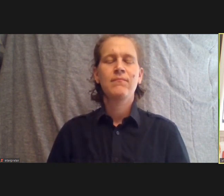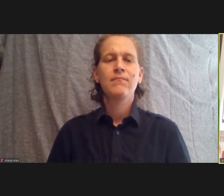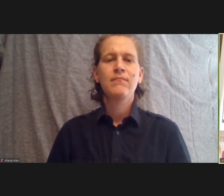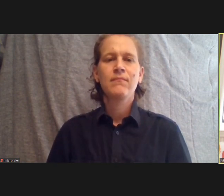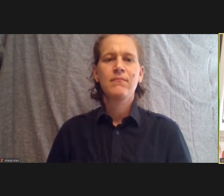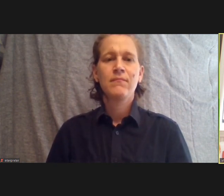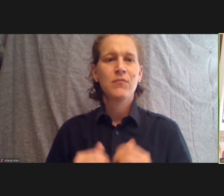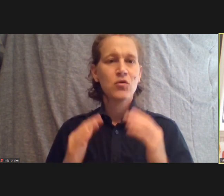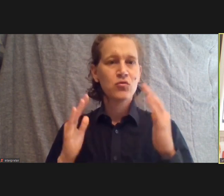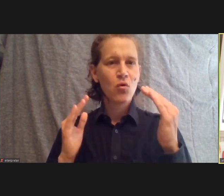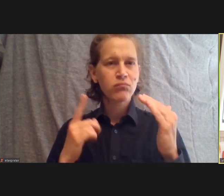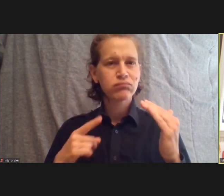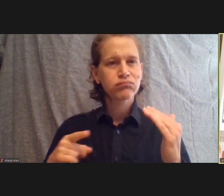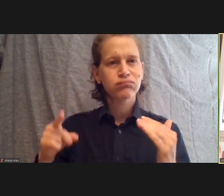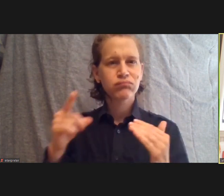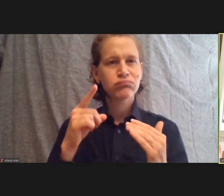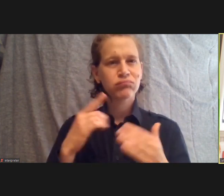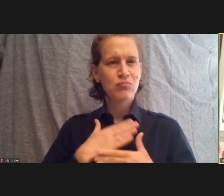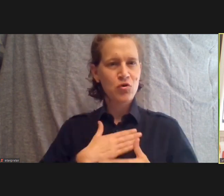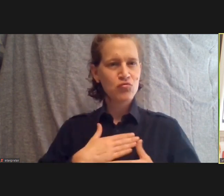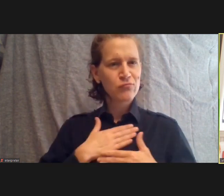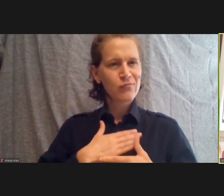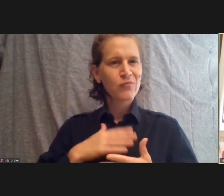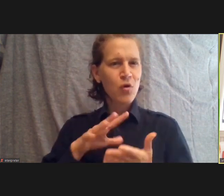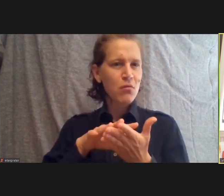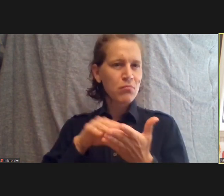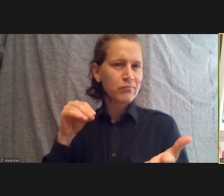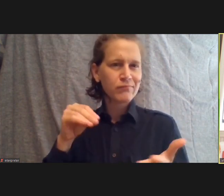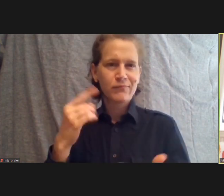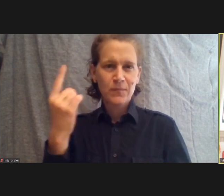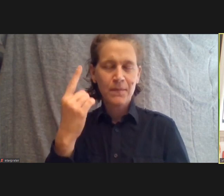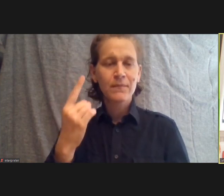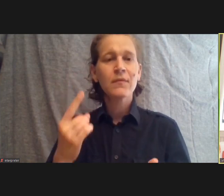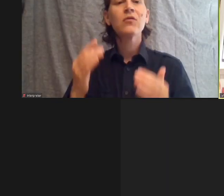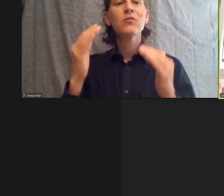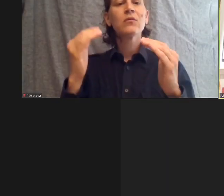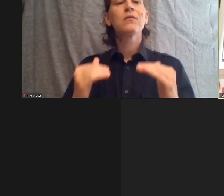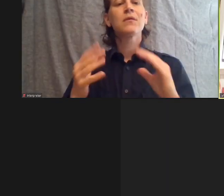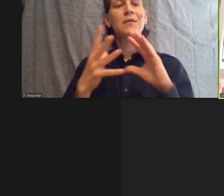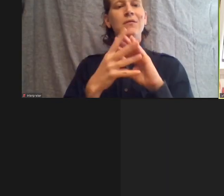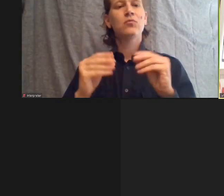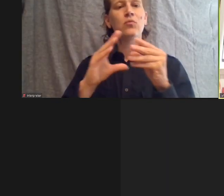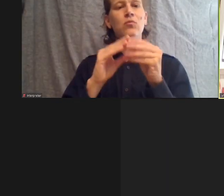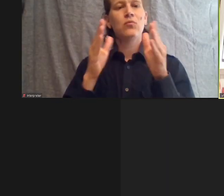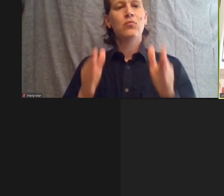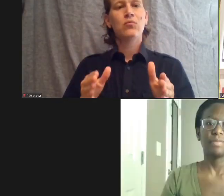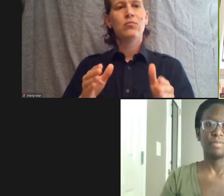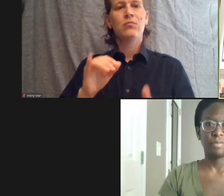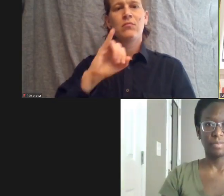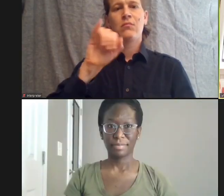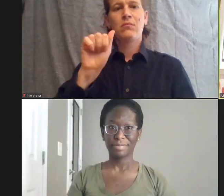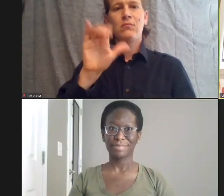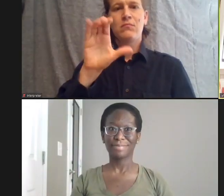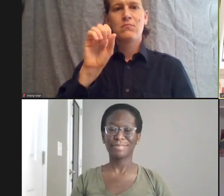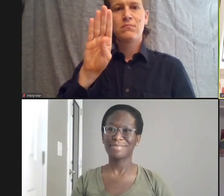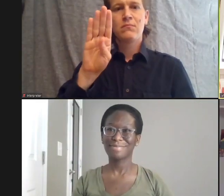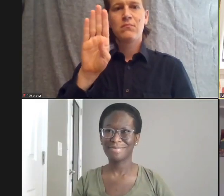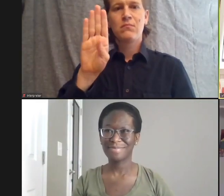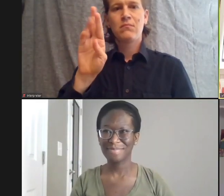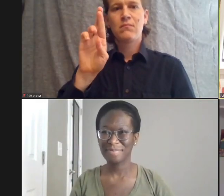I hope you have gotten something out of it. So let's welcome our next storyteller, Jacob Bridges. Jacob.